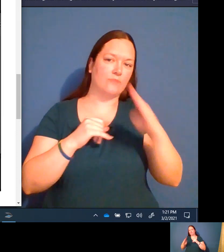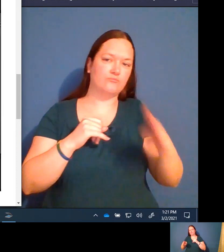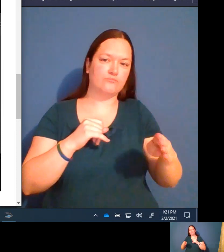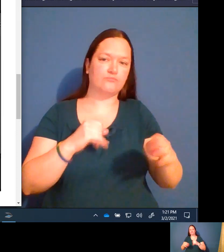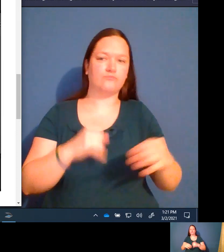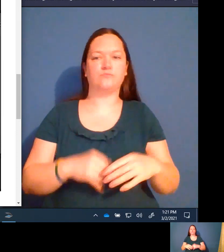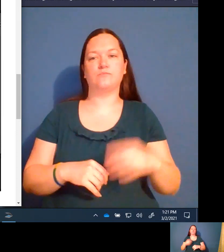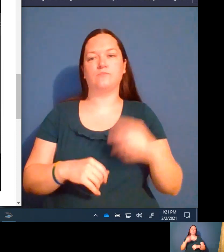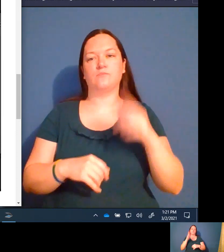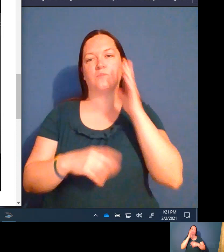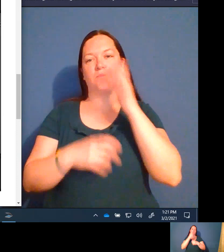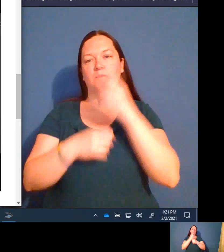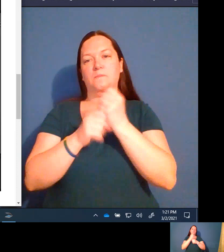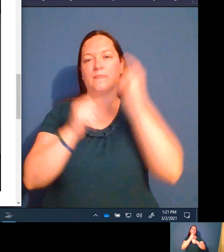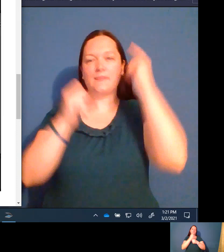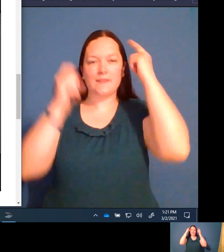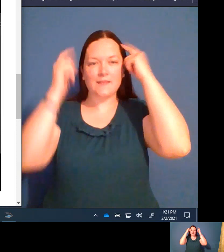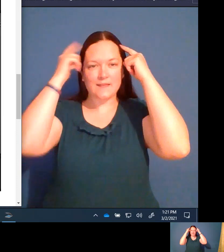ears.